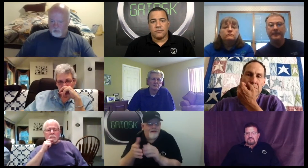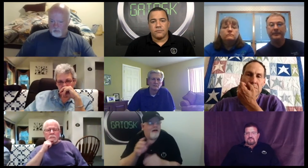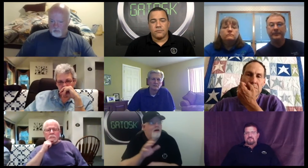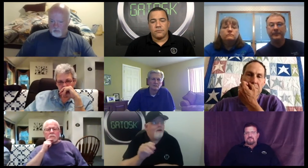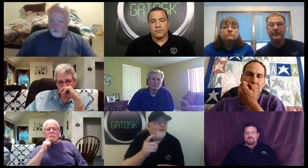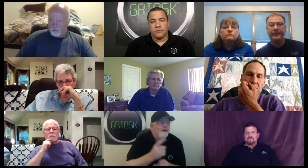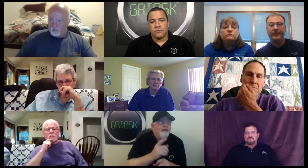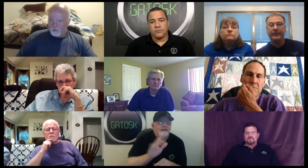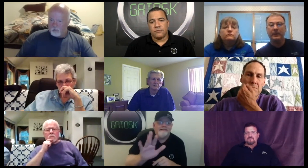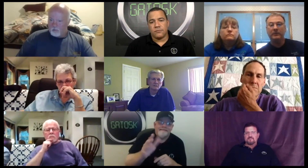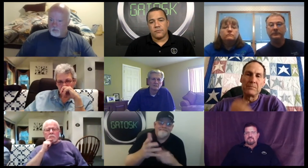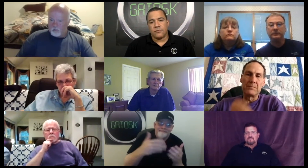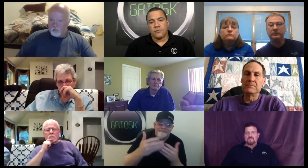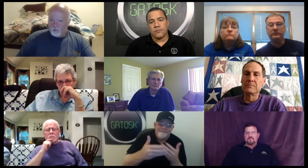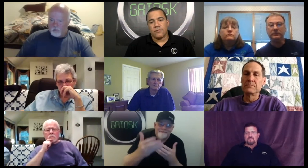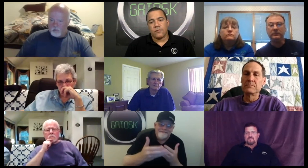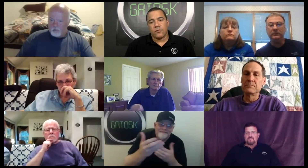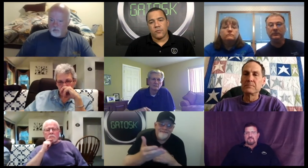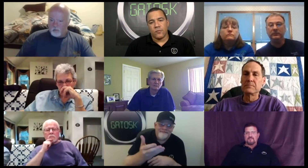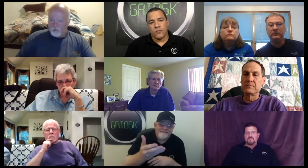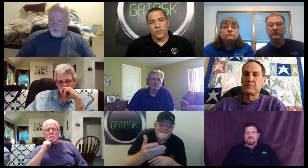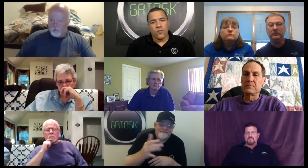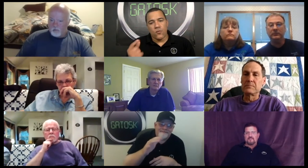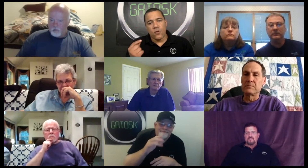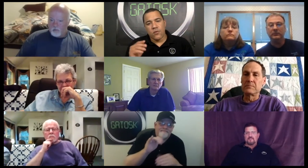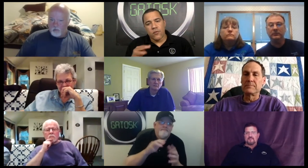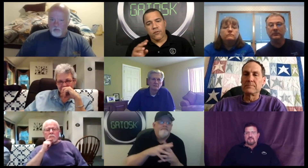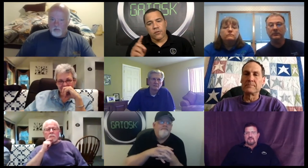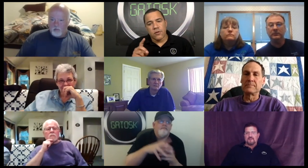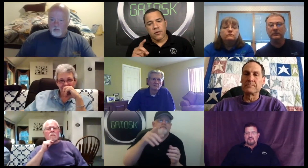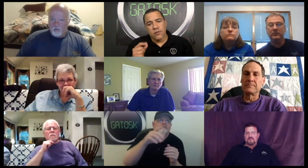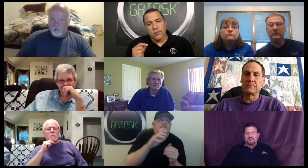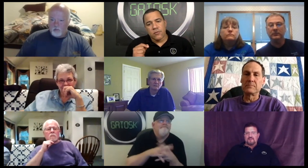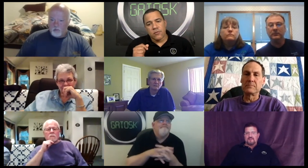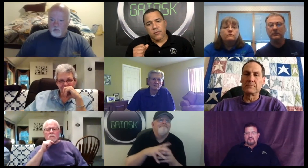have, like training on how to design. Wait, what am I saying?